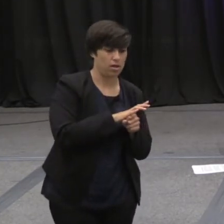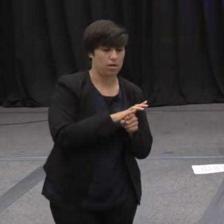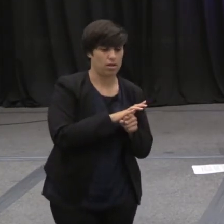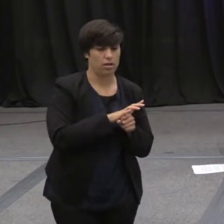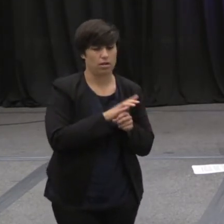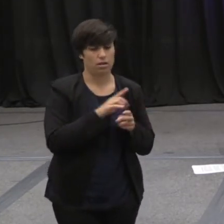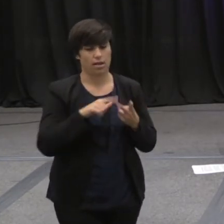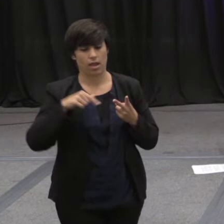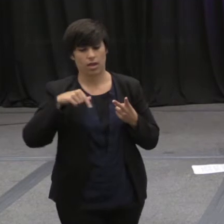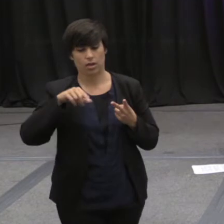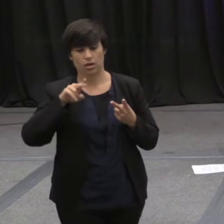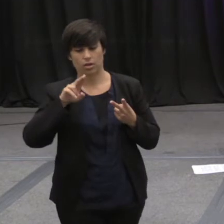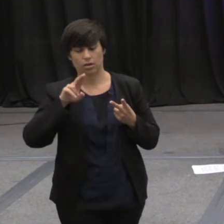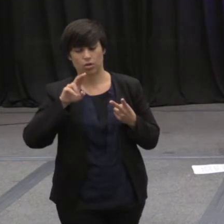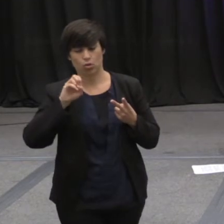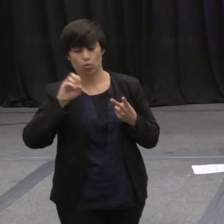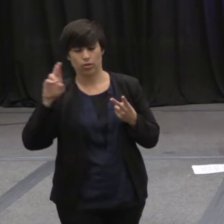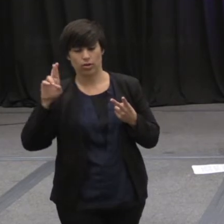queer, so I use that word.